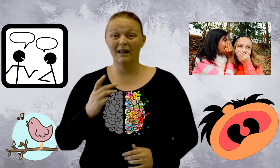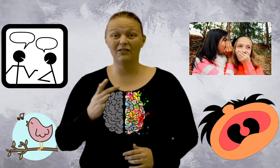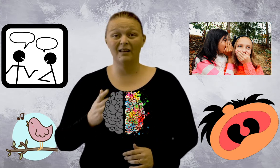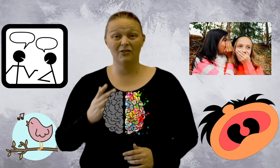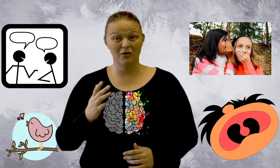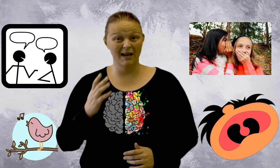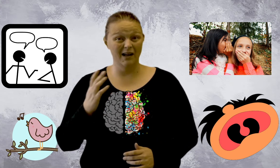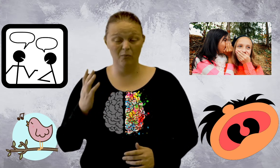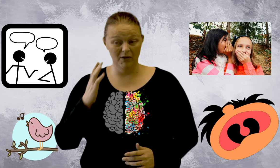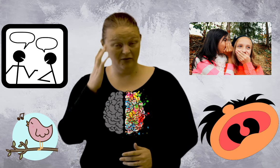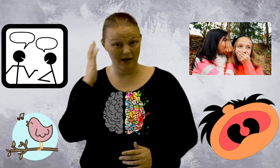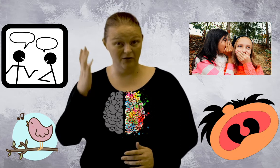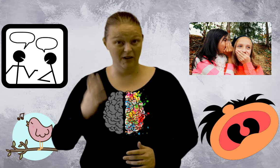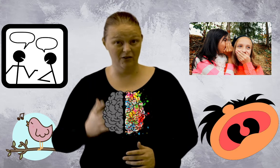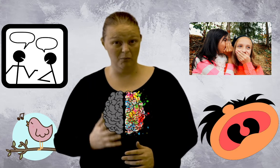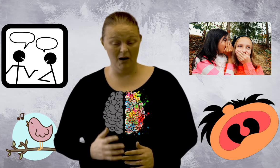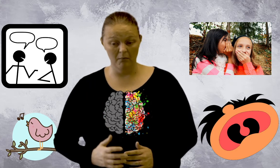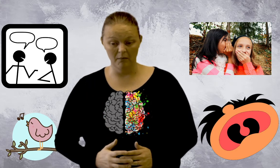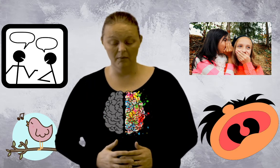Let's try to help Miss Faust fix her problem.